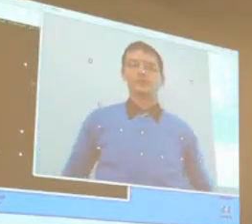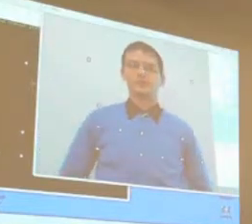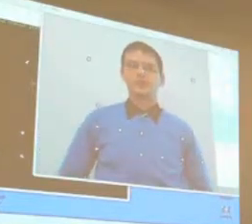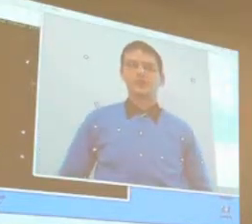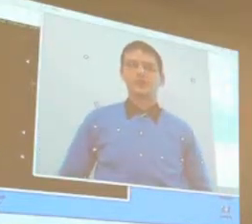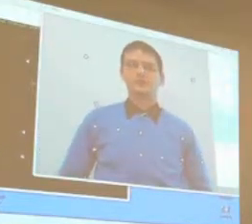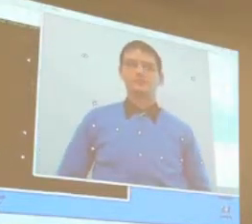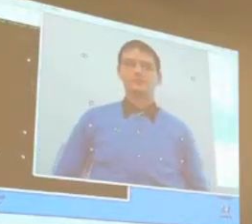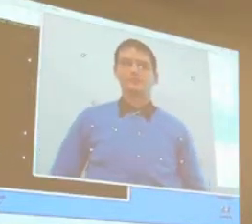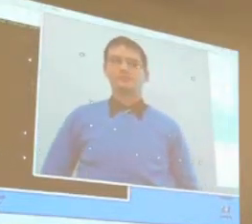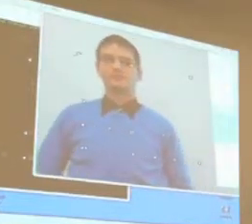same time